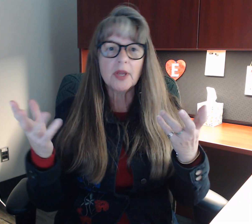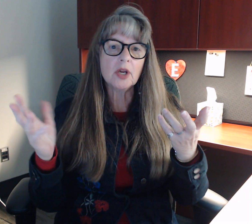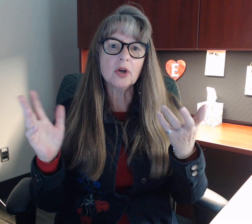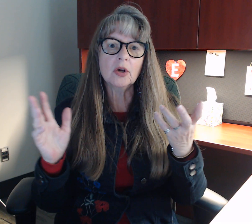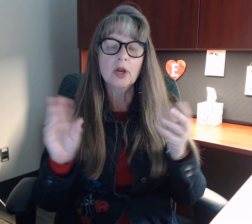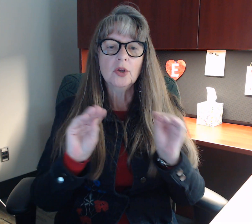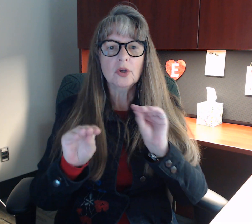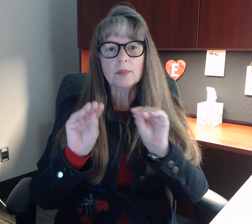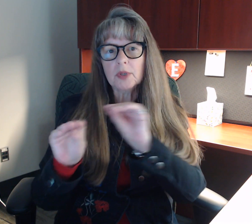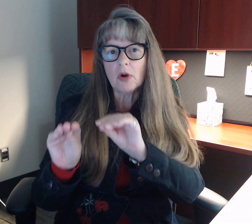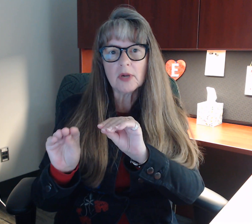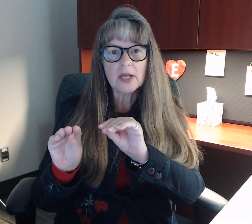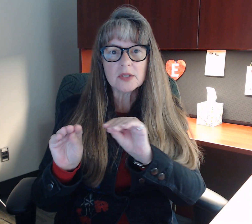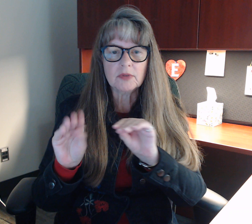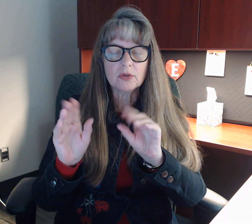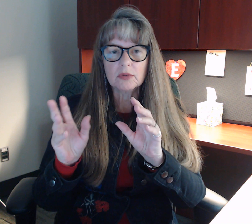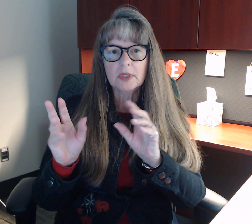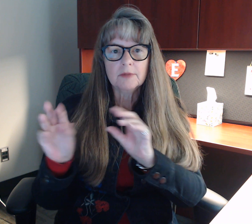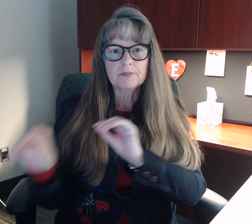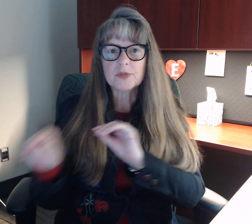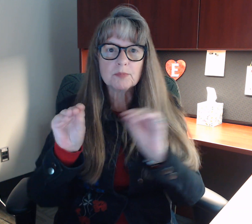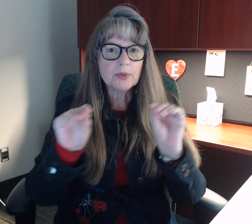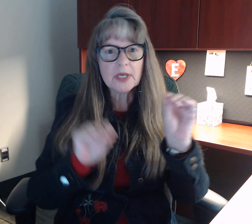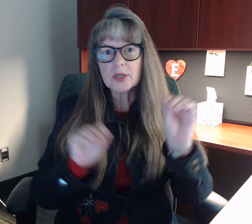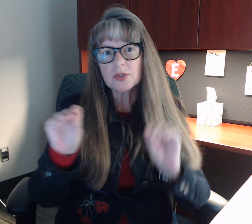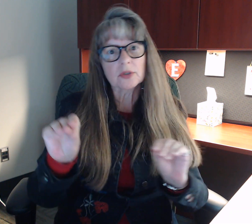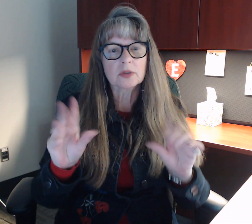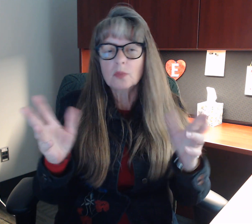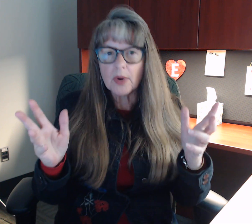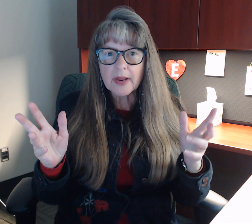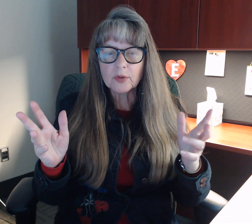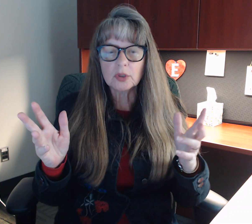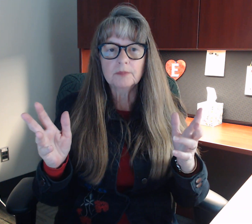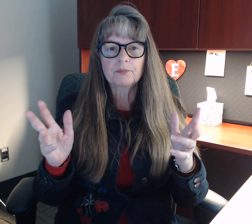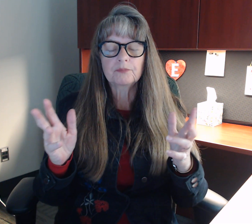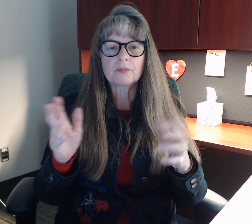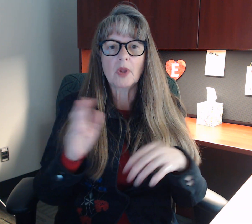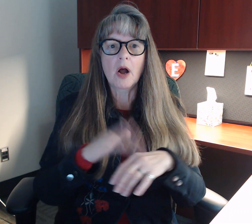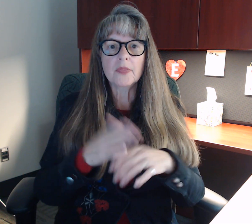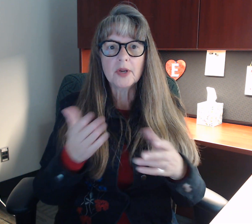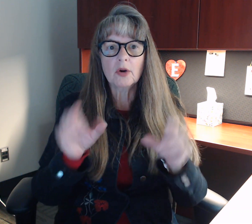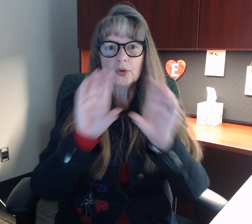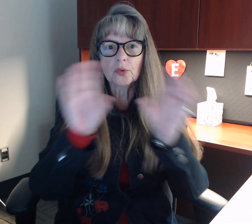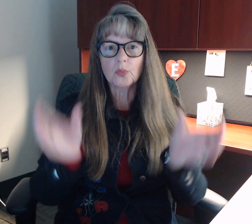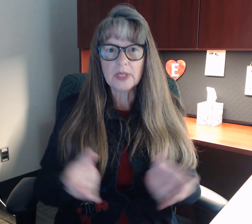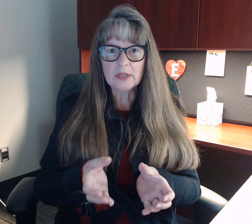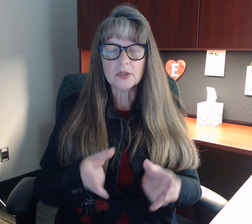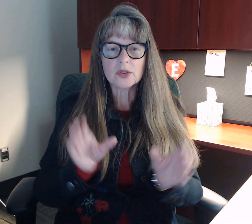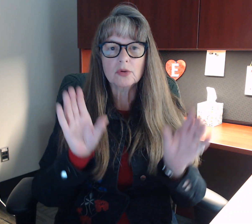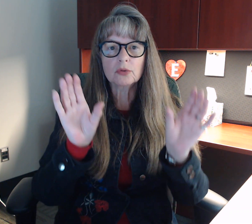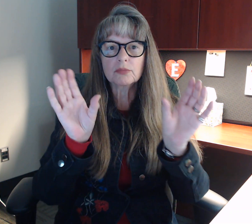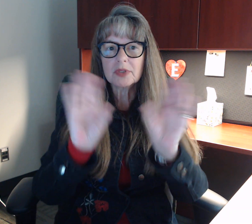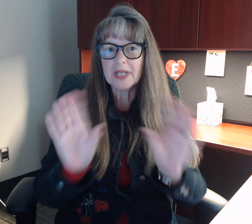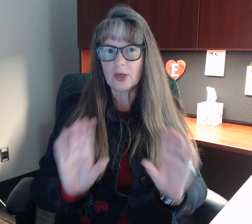there. You're going to put all kinds of little sprigs or whatever on there on your wreath, and so you're